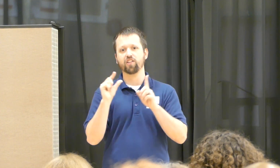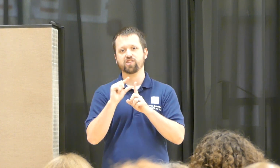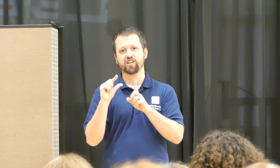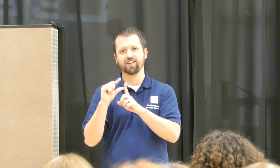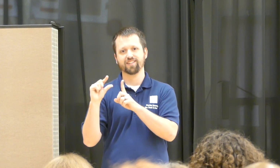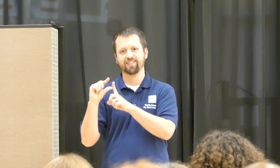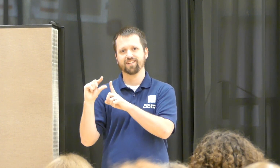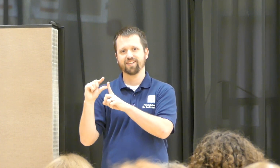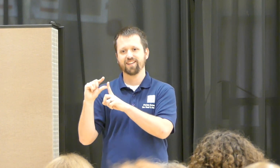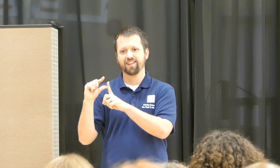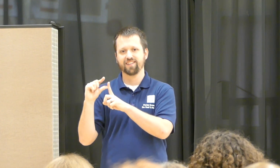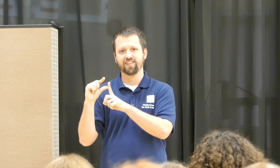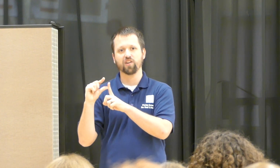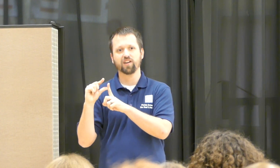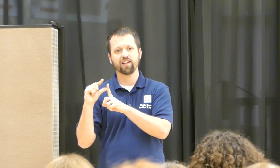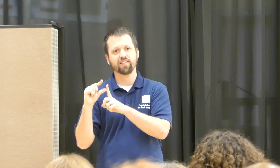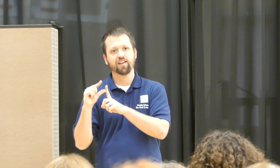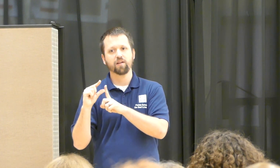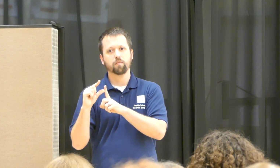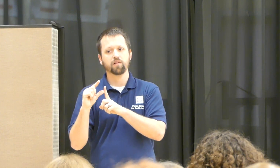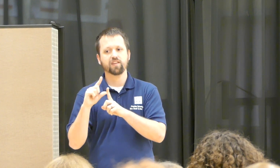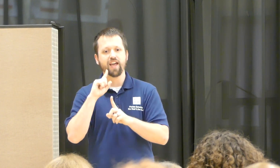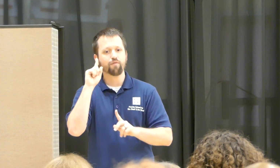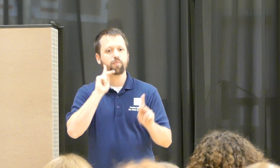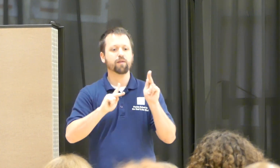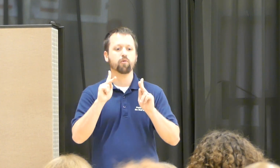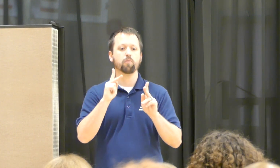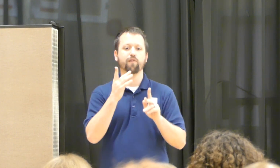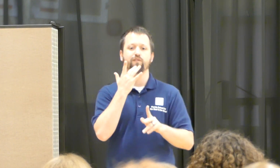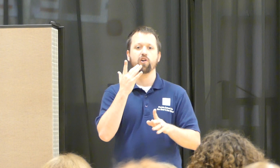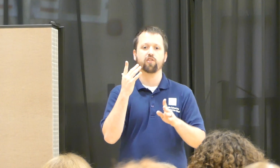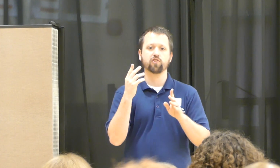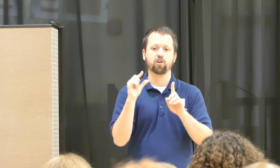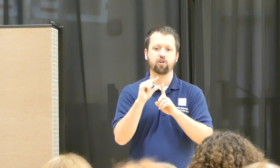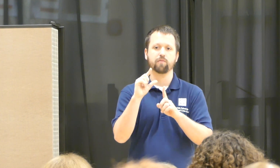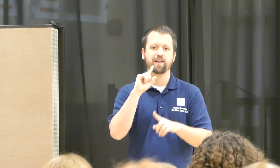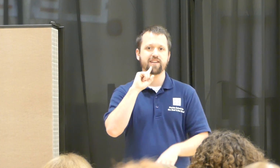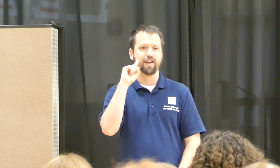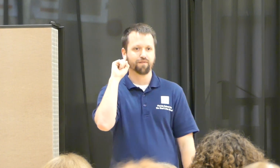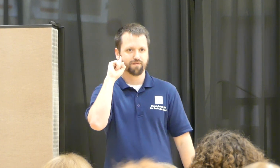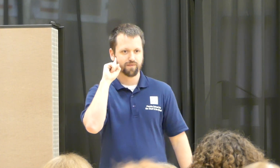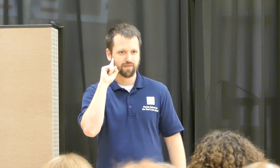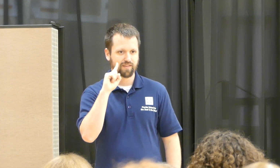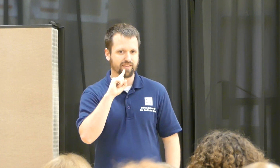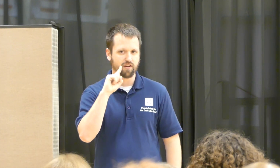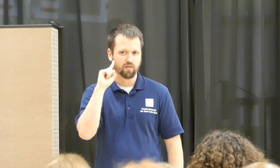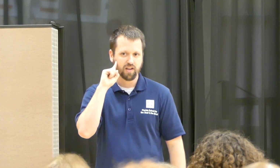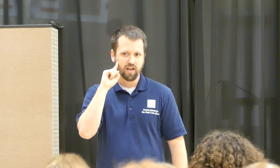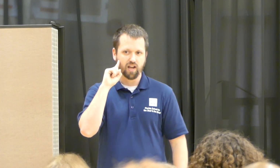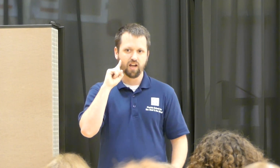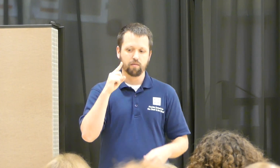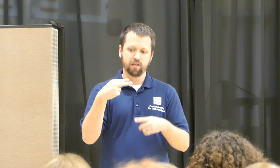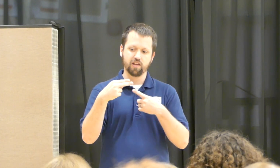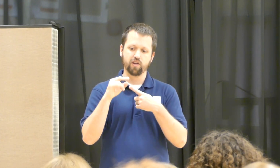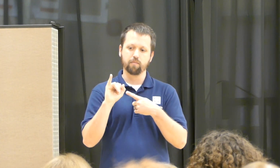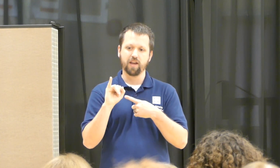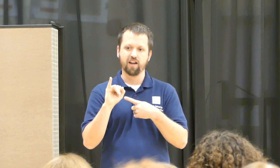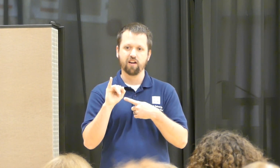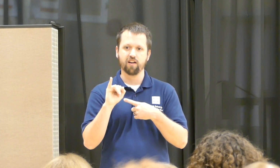terminology. So, because deaf people prefer the term deaf. So, hearing impaired